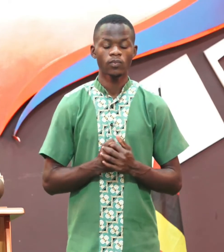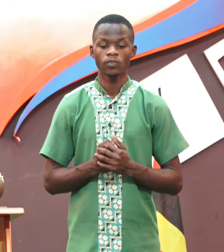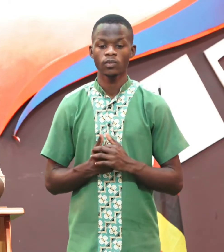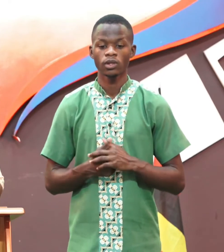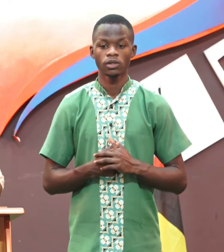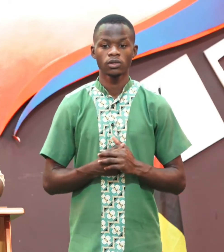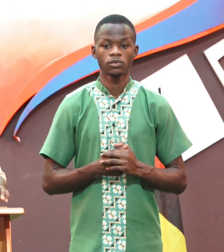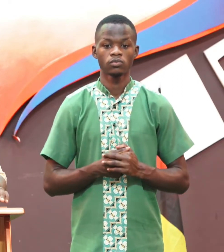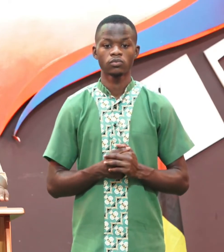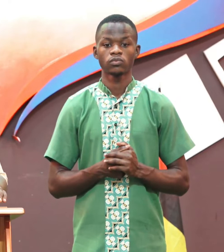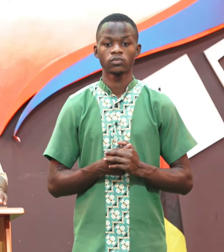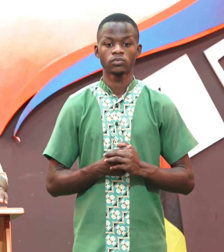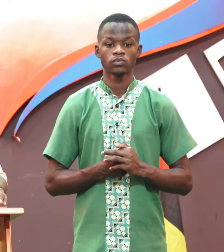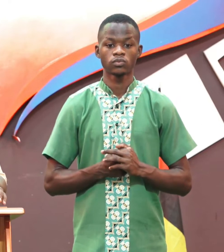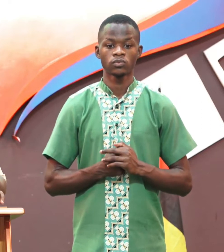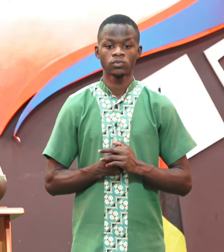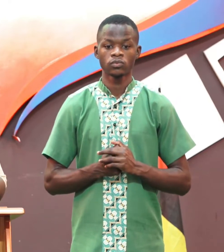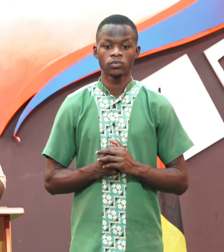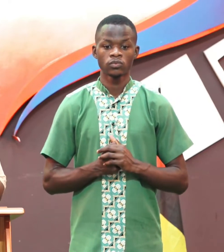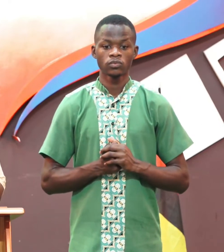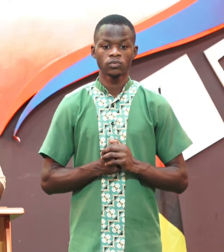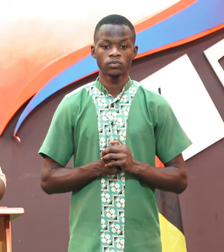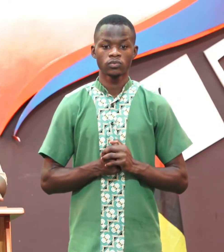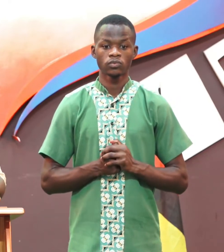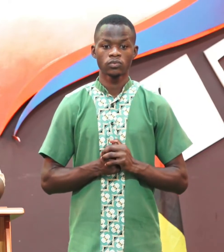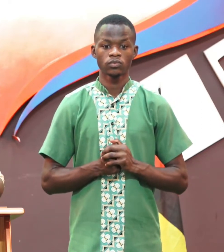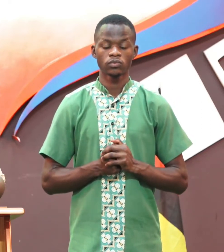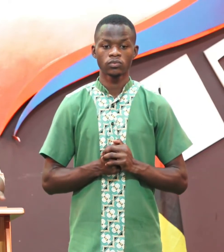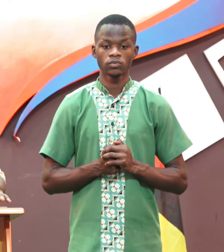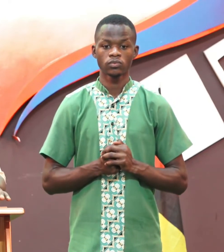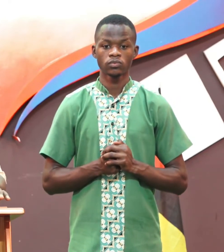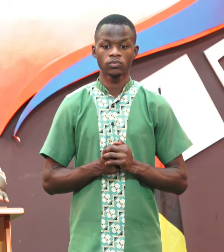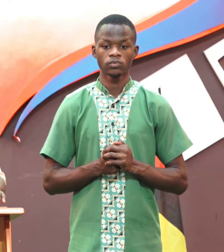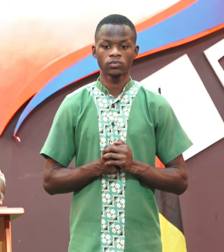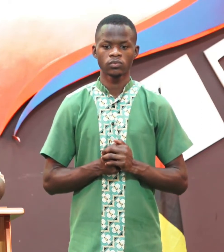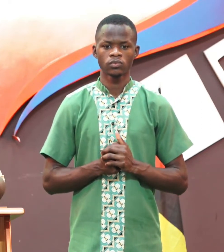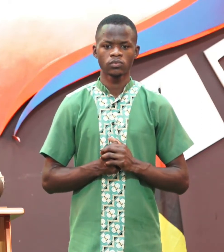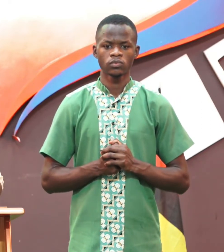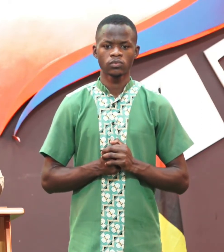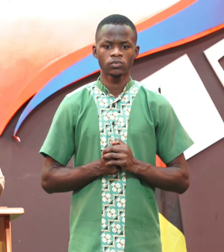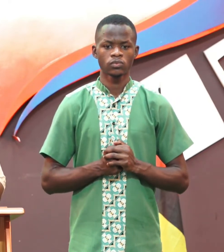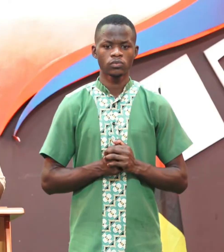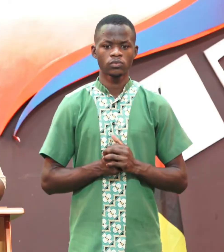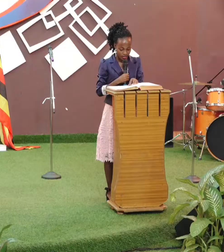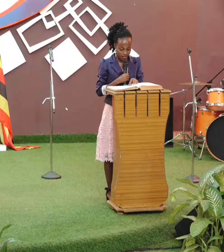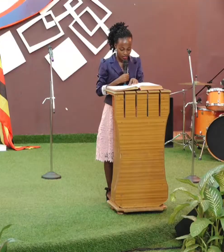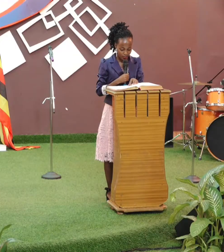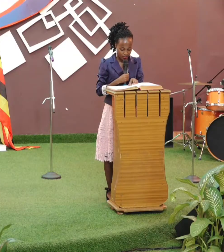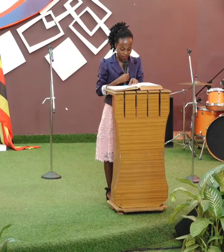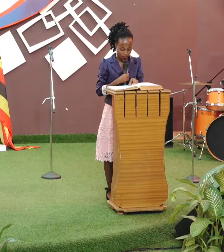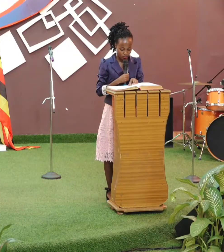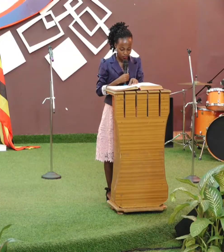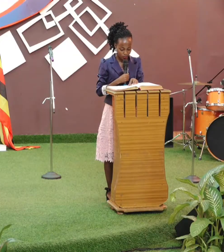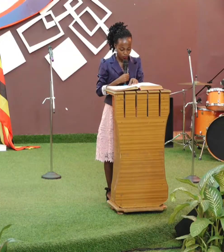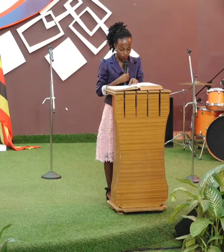Ne wankubadde mu mirembe gya kaakano, ne wankubadde mu mirembe egigenda okujja. Oba mufuule omuti omulungi